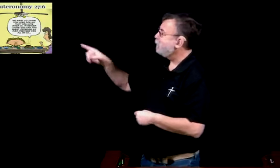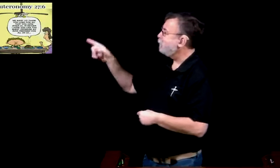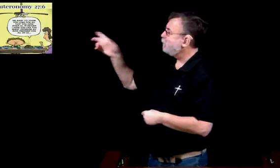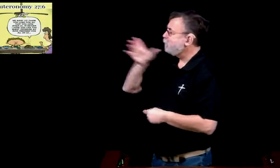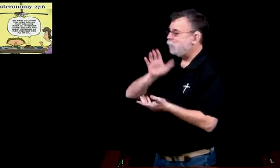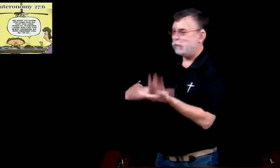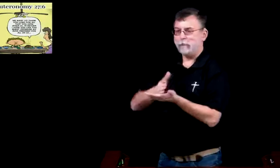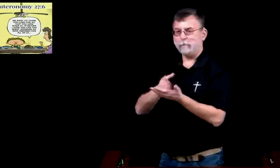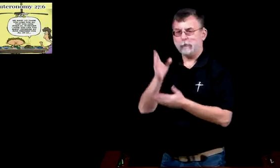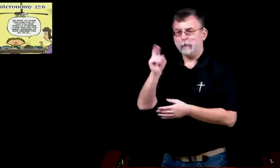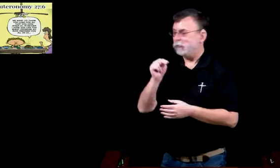mother prepared for you.